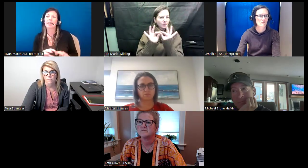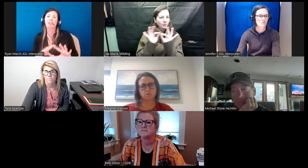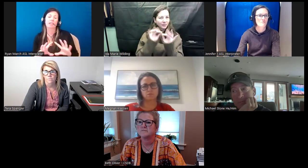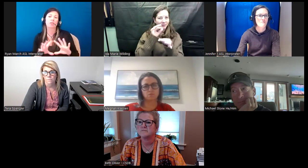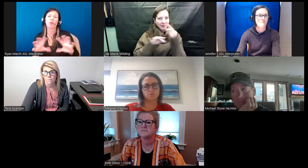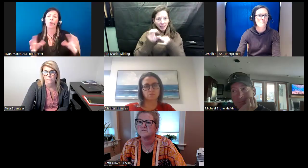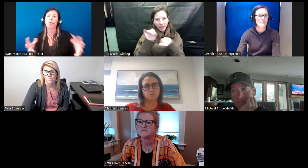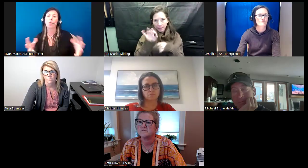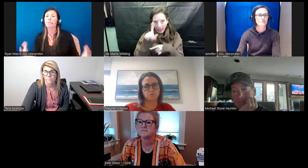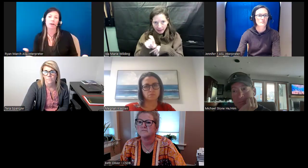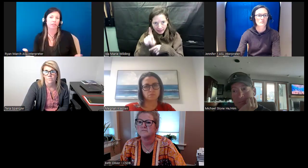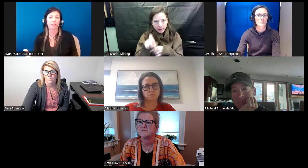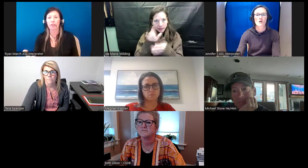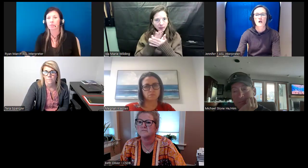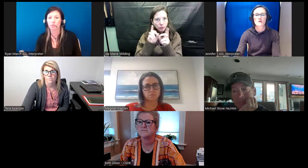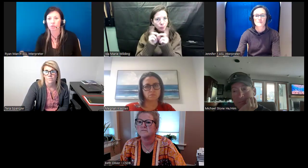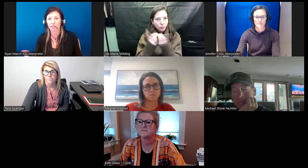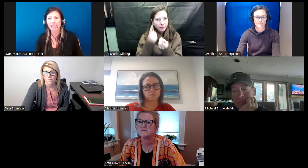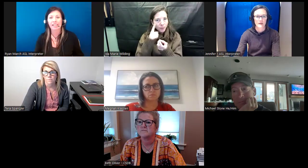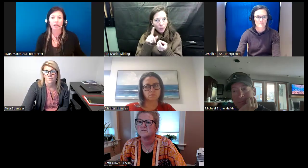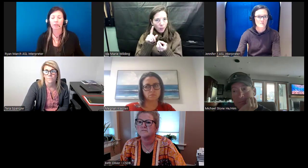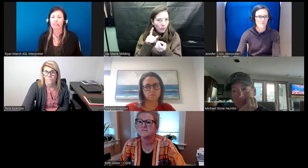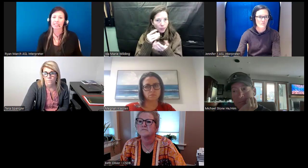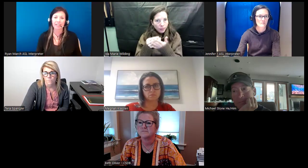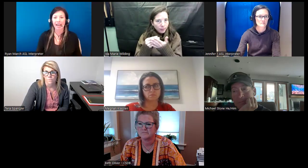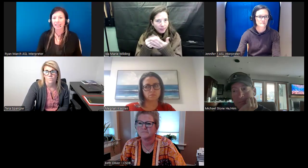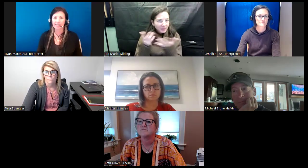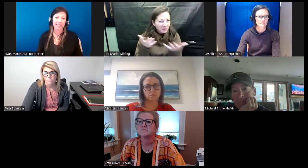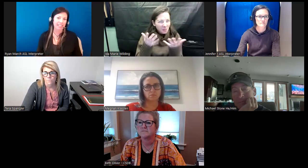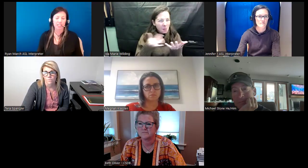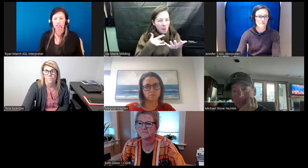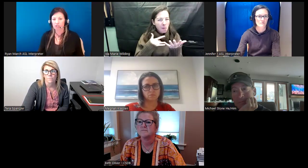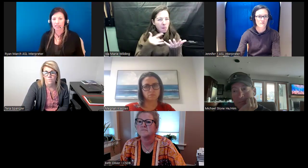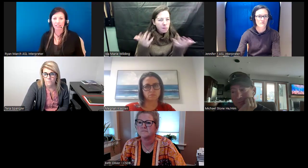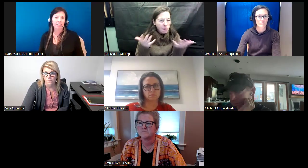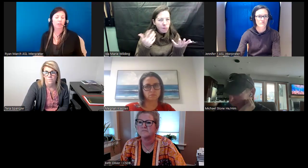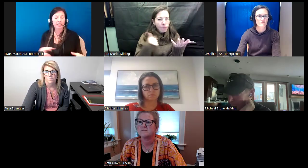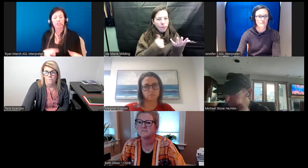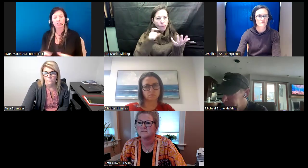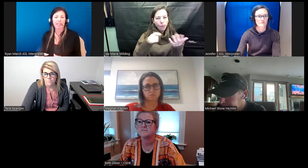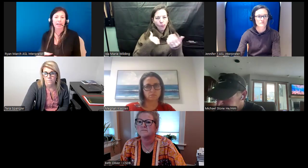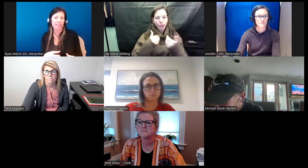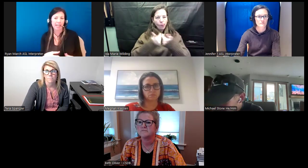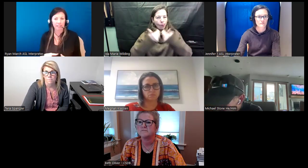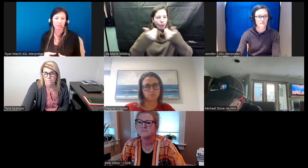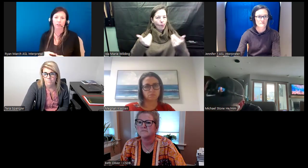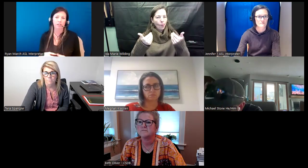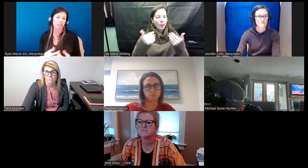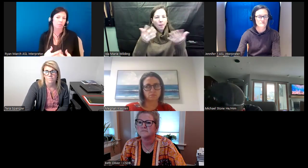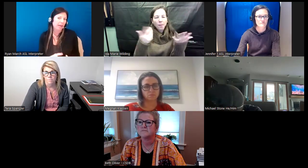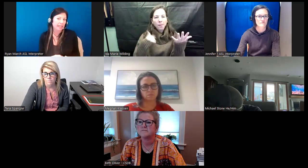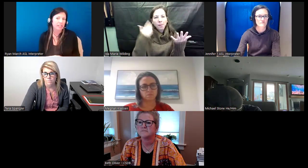would get, the whole amount of their money's worth, instead of asking each district having to ask